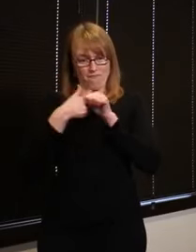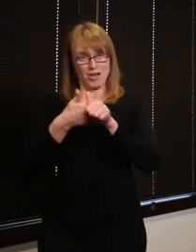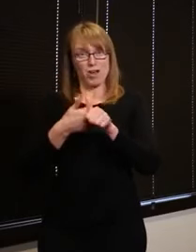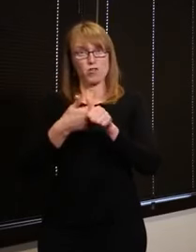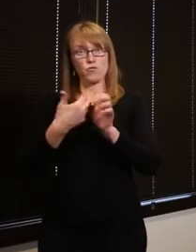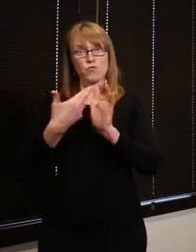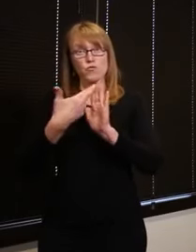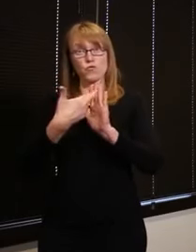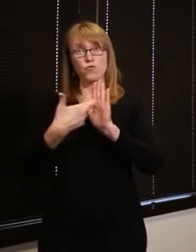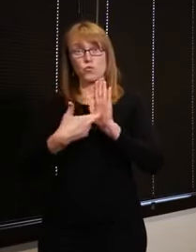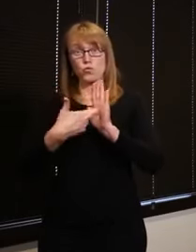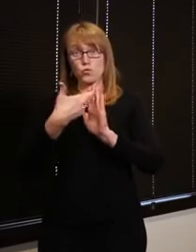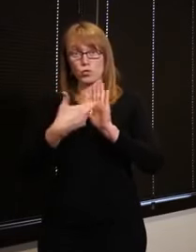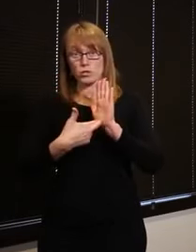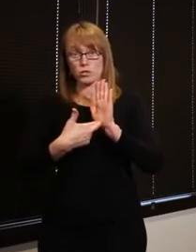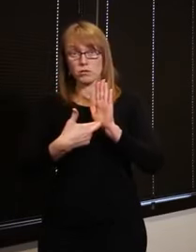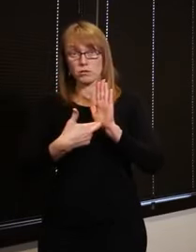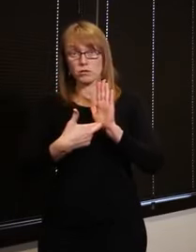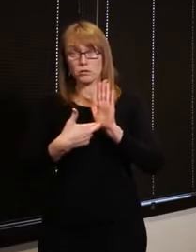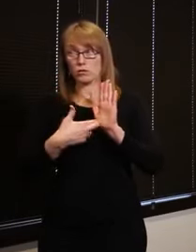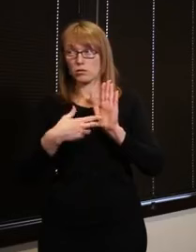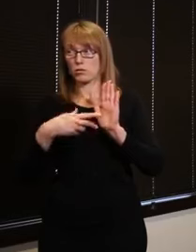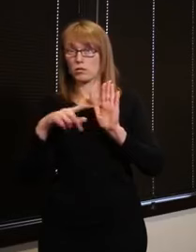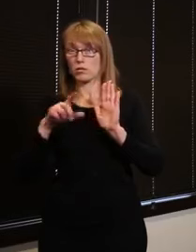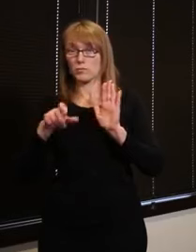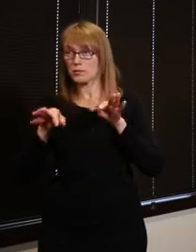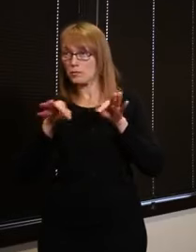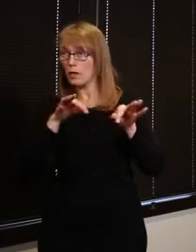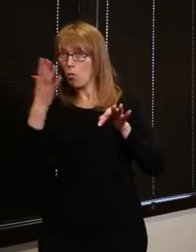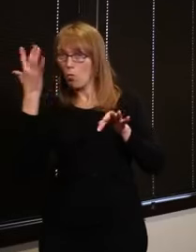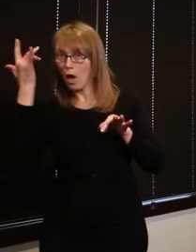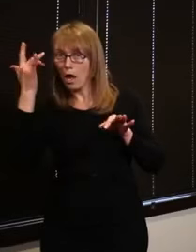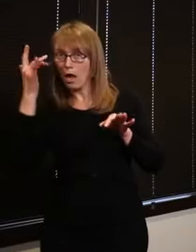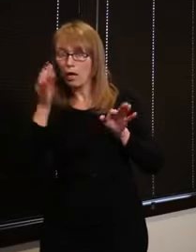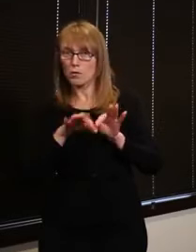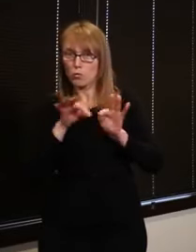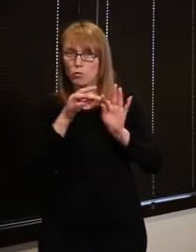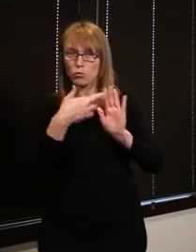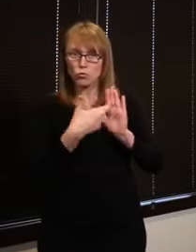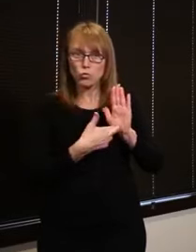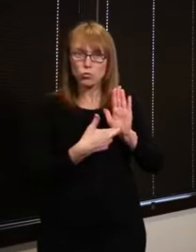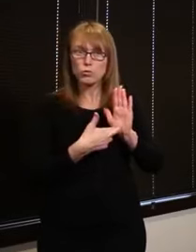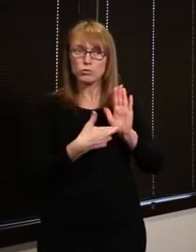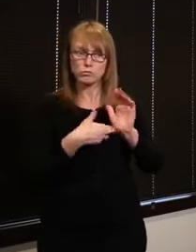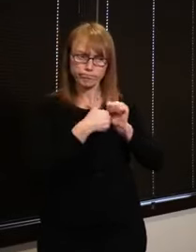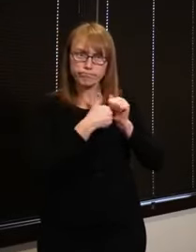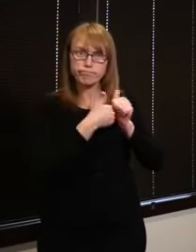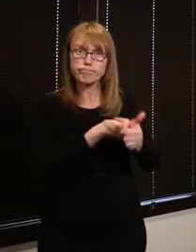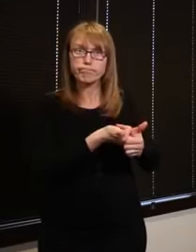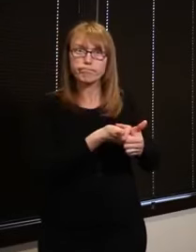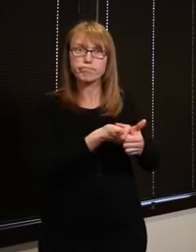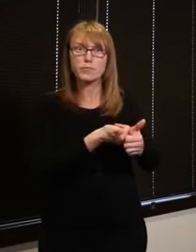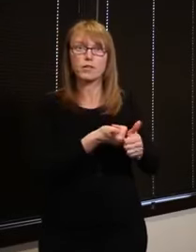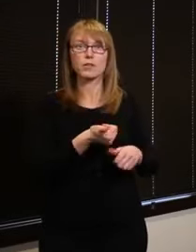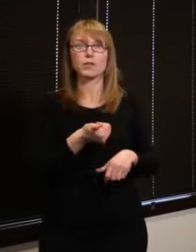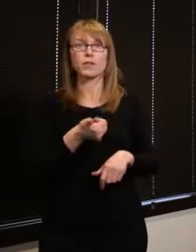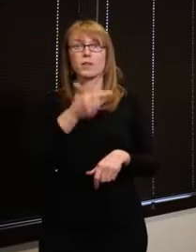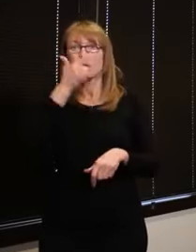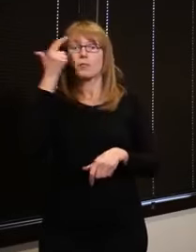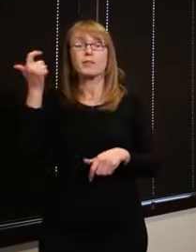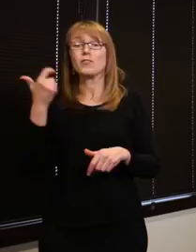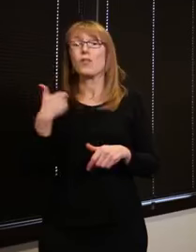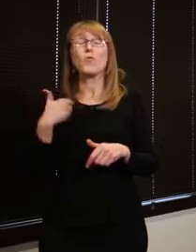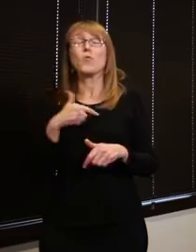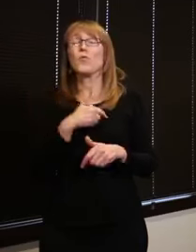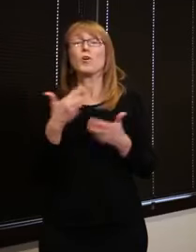Because the last thing that we want to happen is to end up with a second wave, which is much larger than the first. And we can do this.